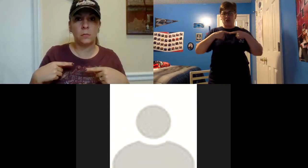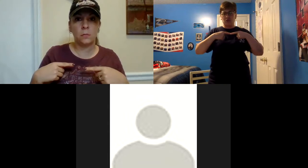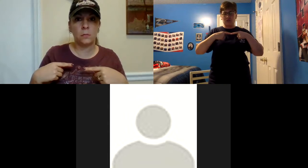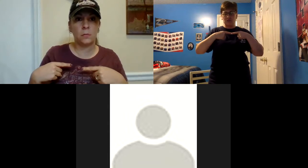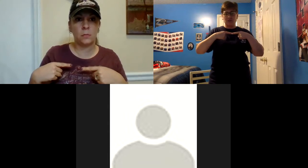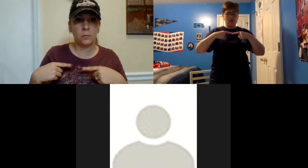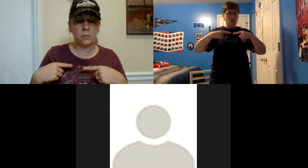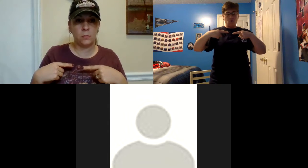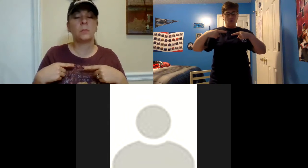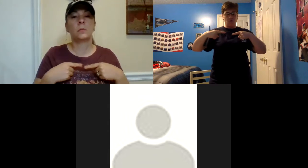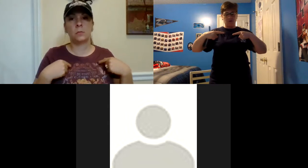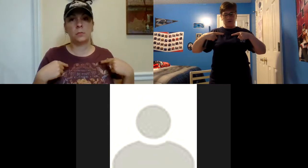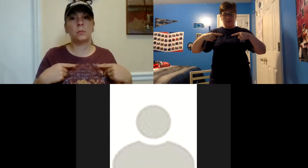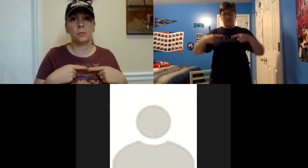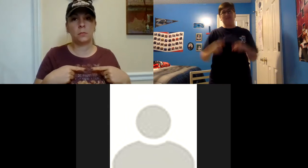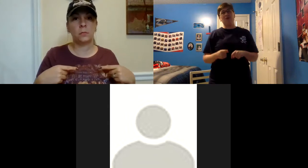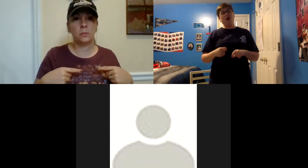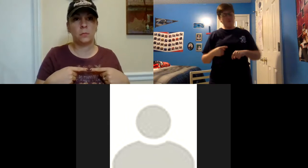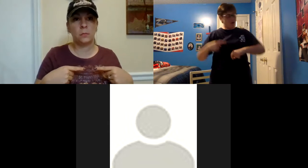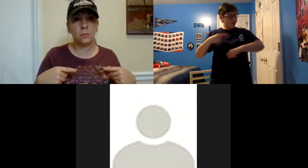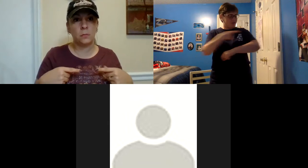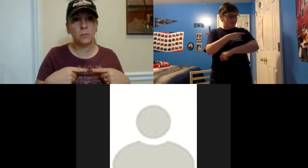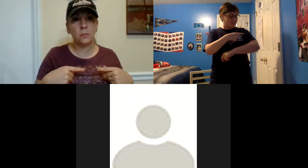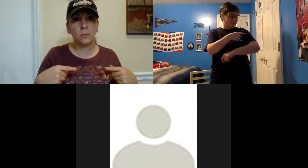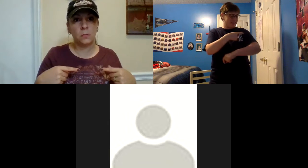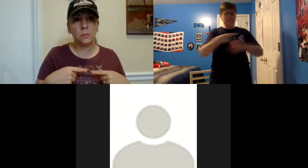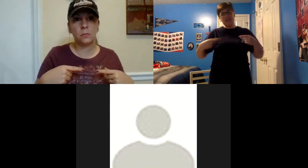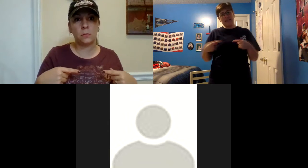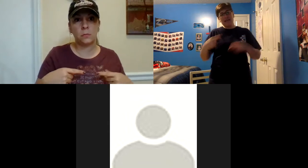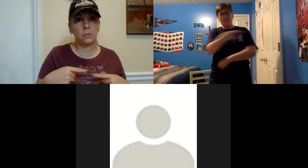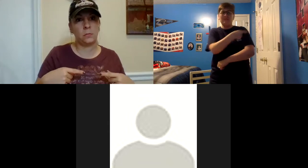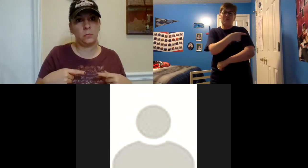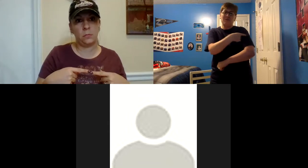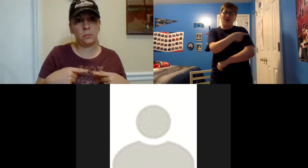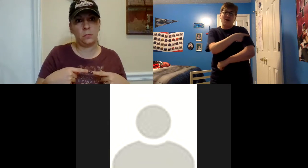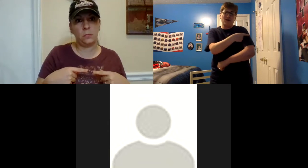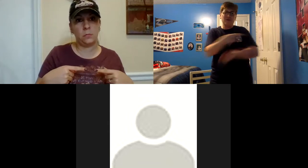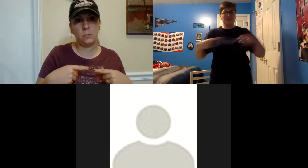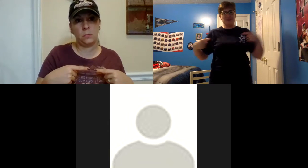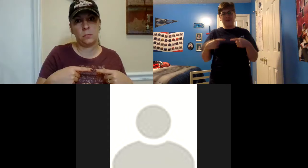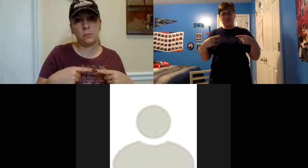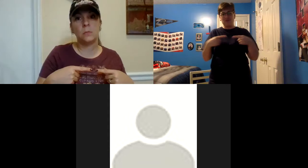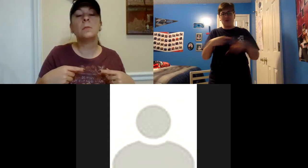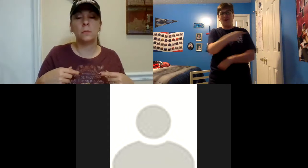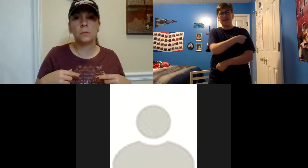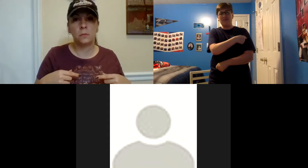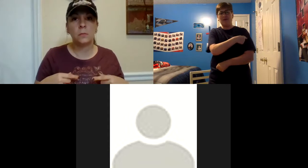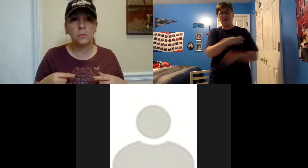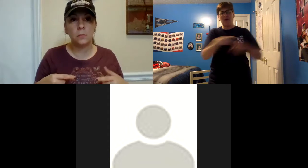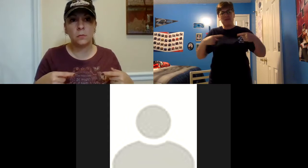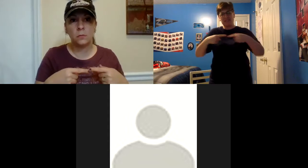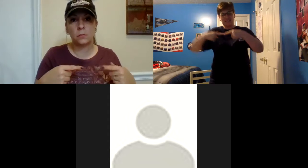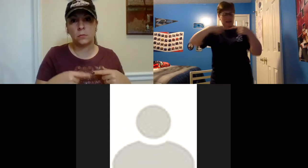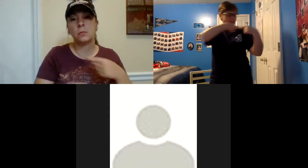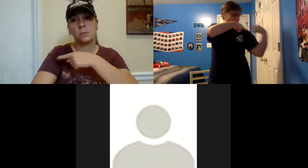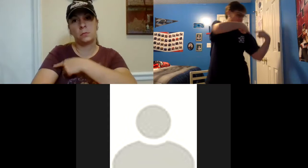chest hurts, or your arm hurts, that one's a little bit harder. You'd have to do hurt and then probably